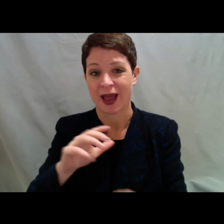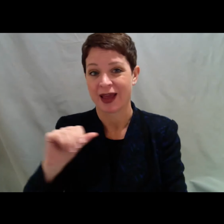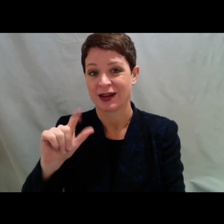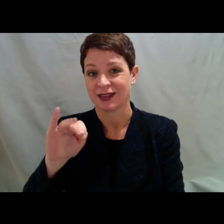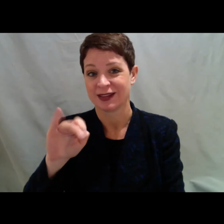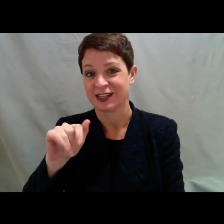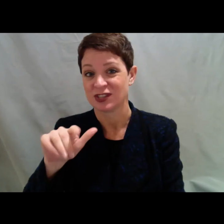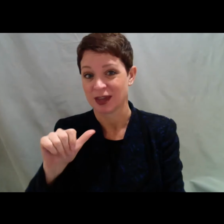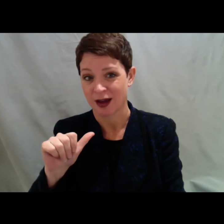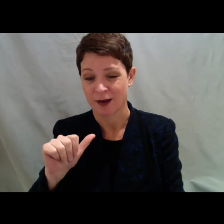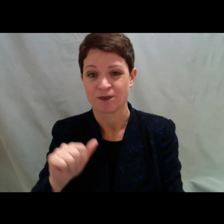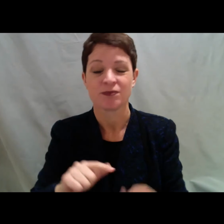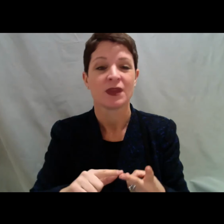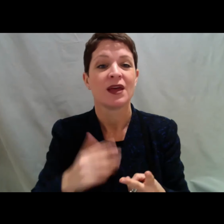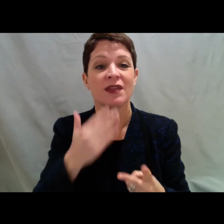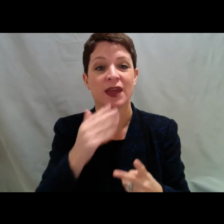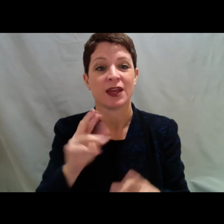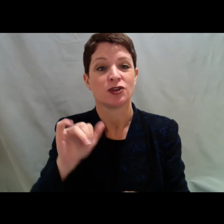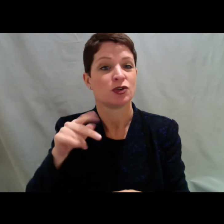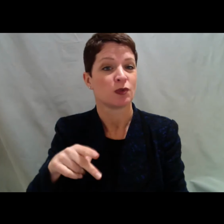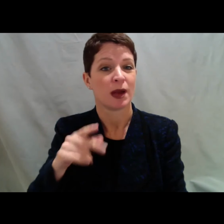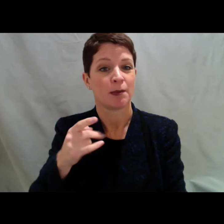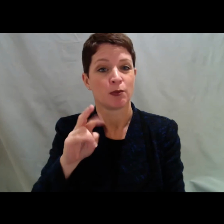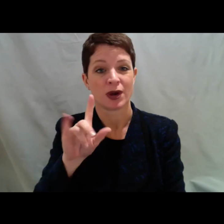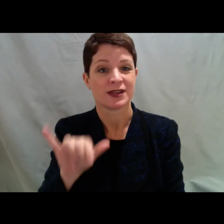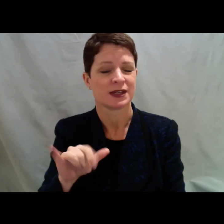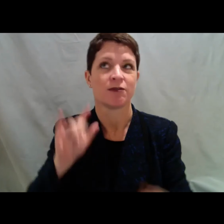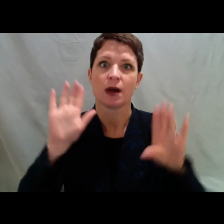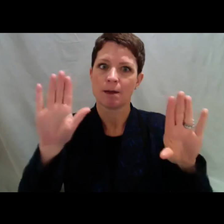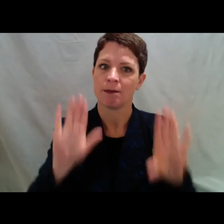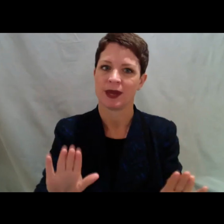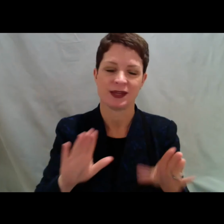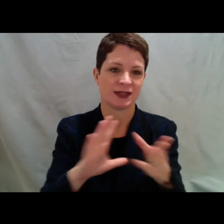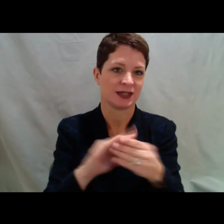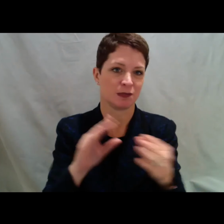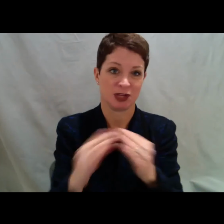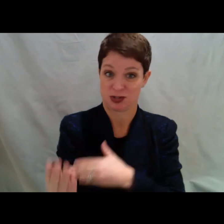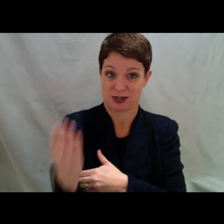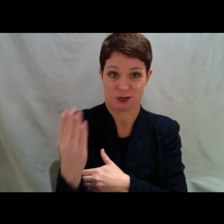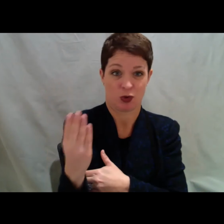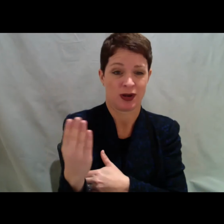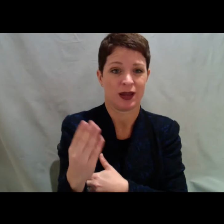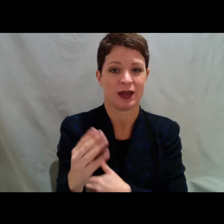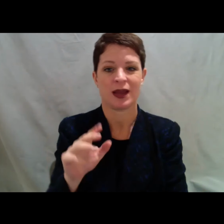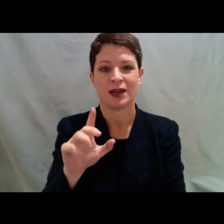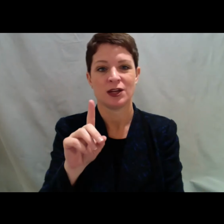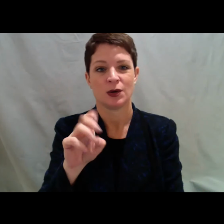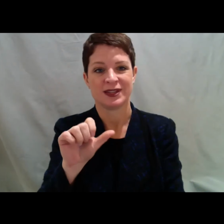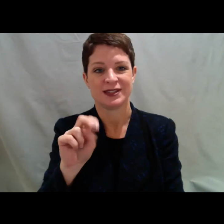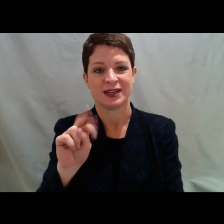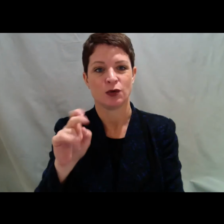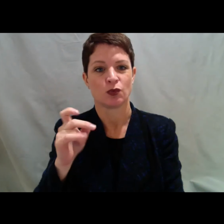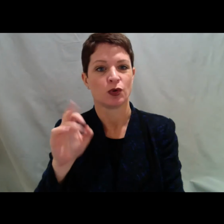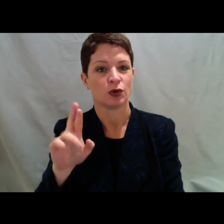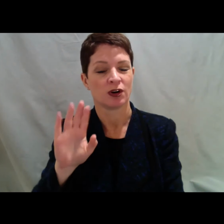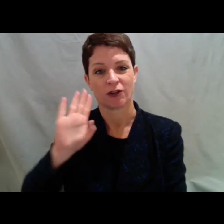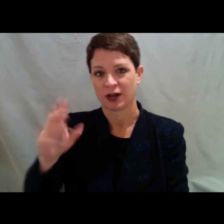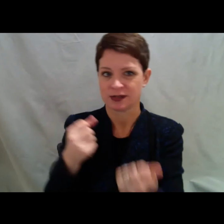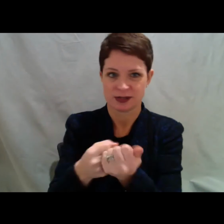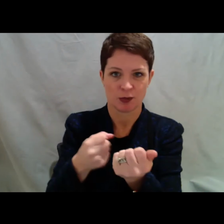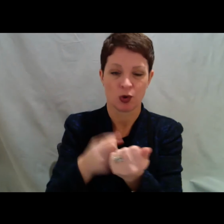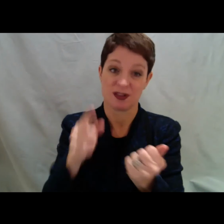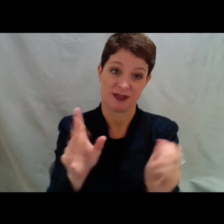Thank you to Representative Presley for an amazing keynote speech. and to Dean Ruger for his support of